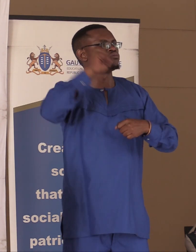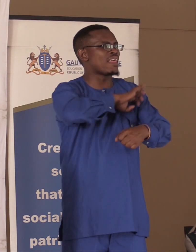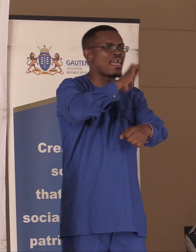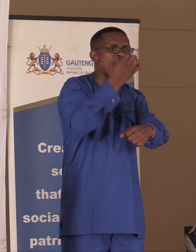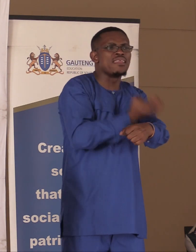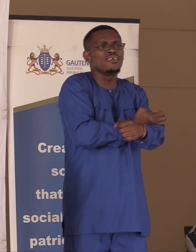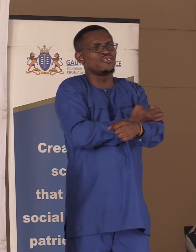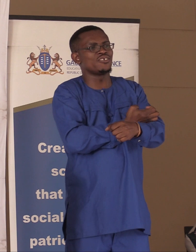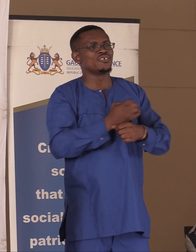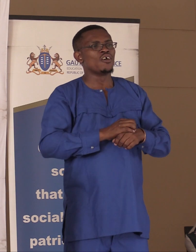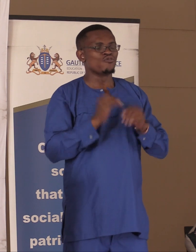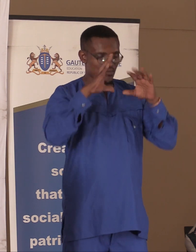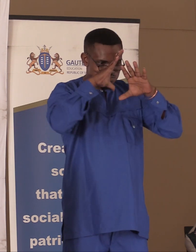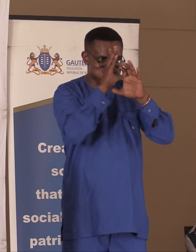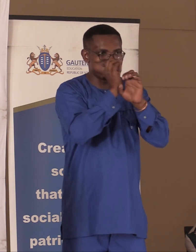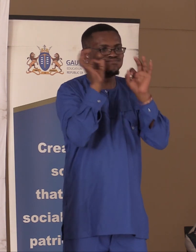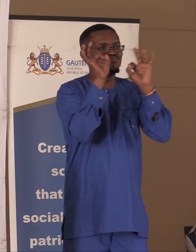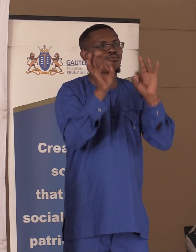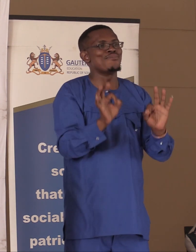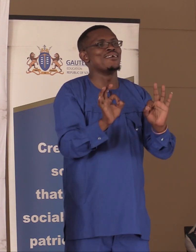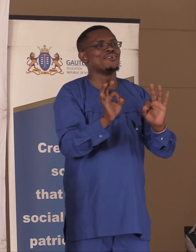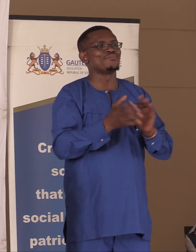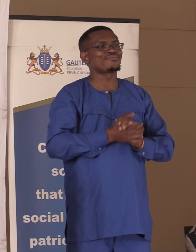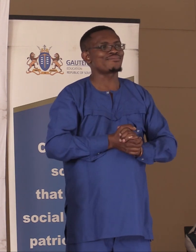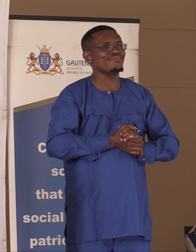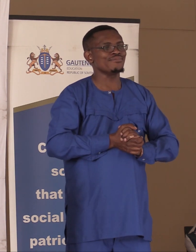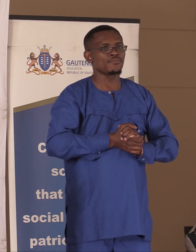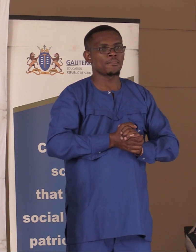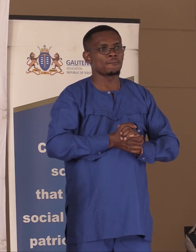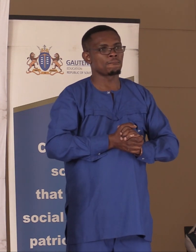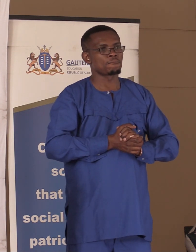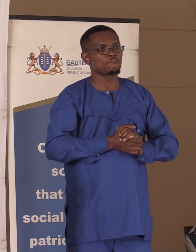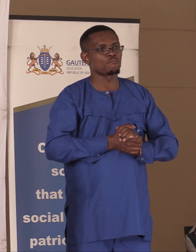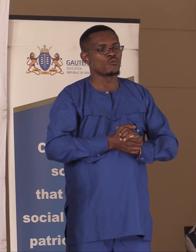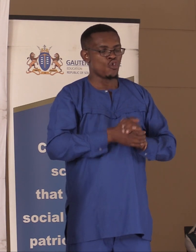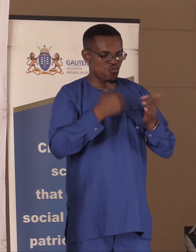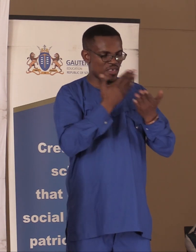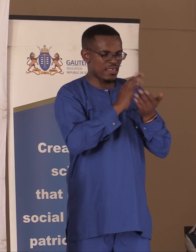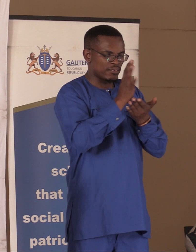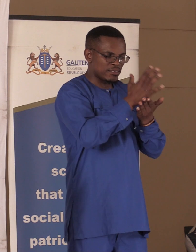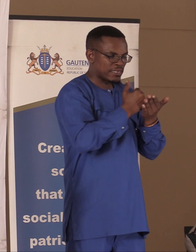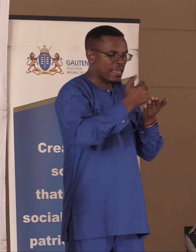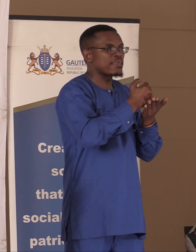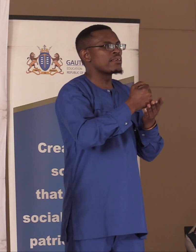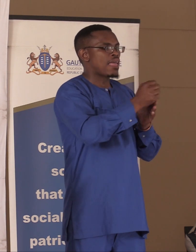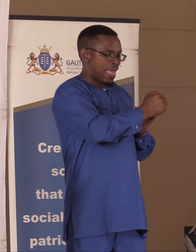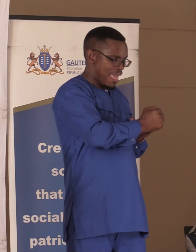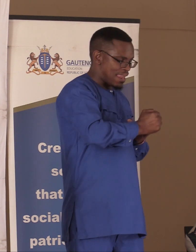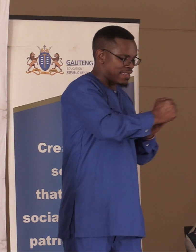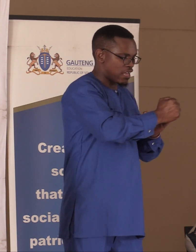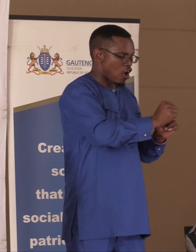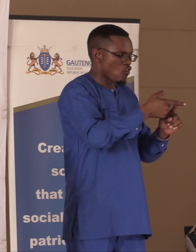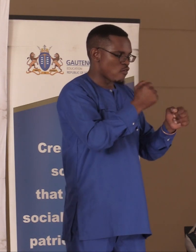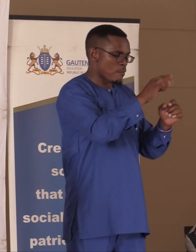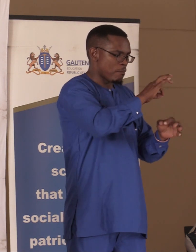re nne aligned ra lebo. You can take a leader from a leadership position, but you cannot